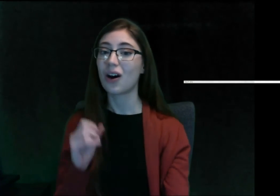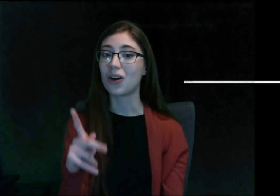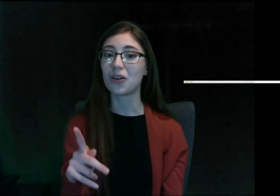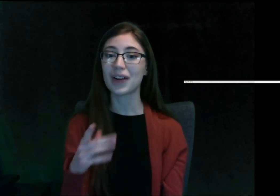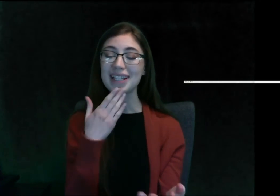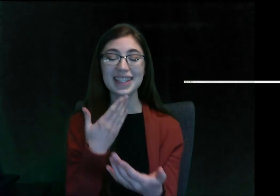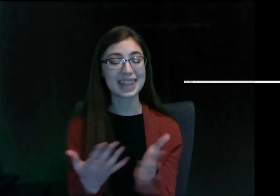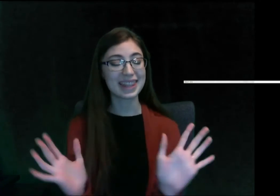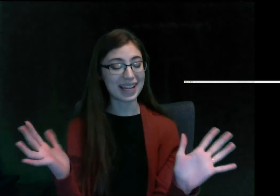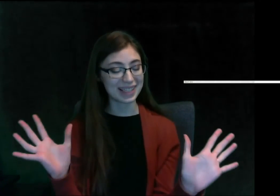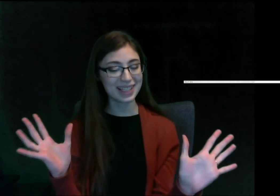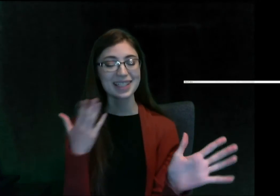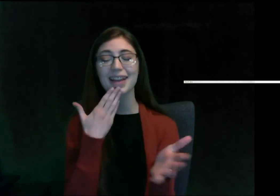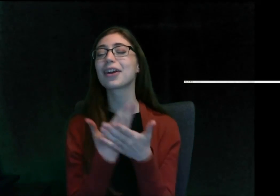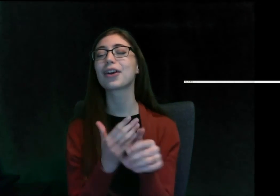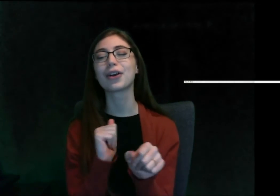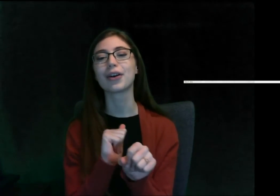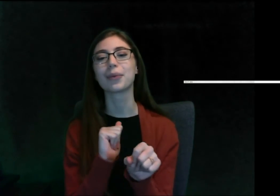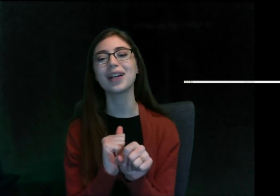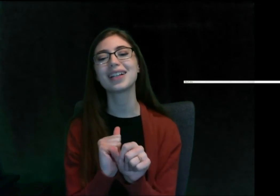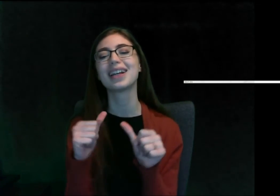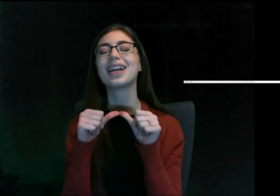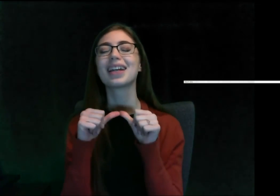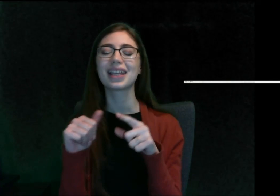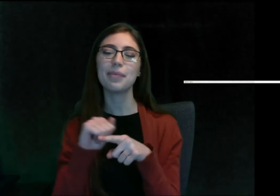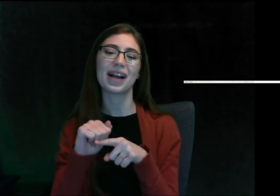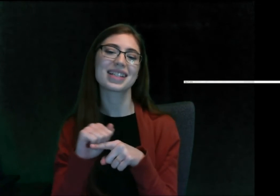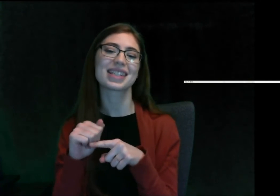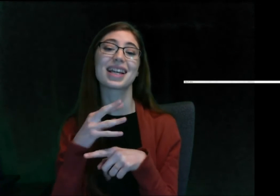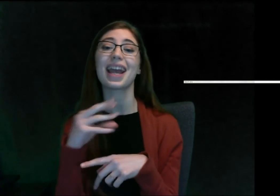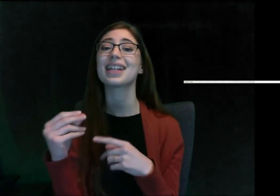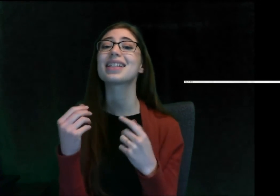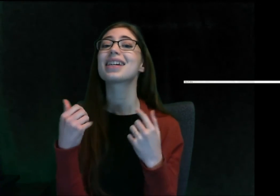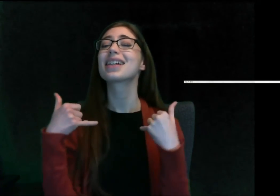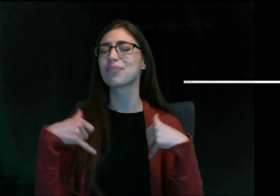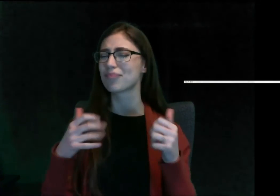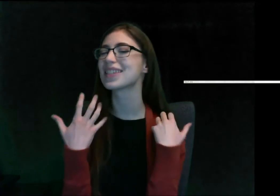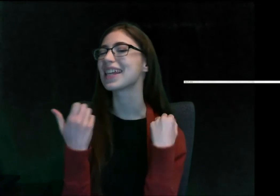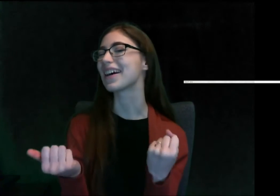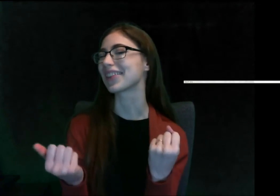All right, that's it. Good work. Keep practicing and stay healthy.